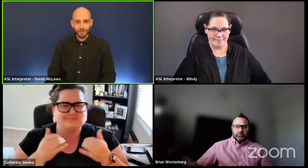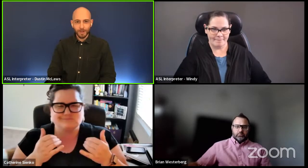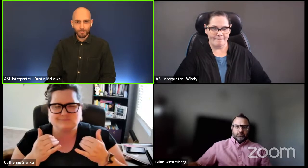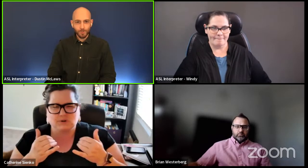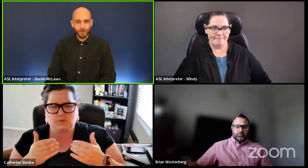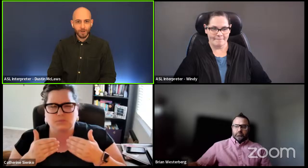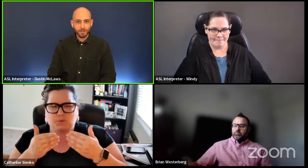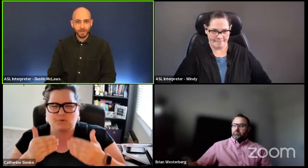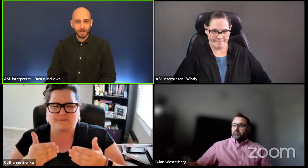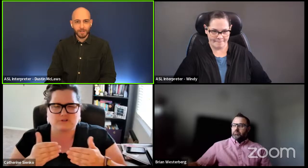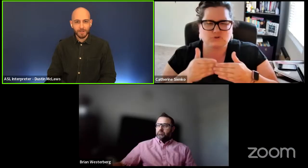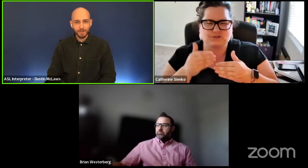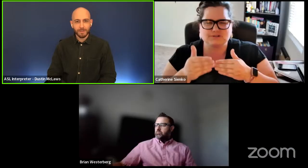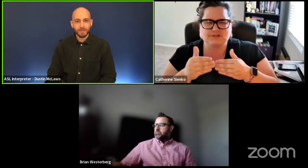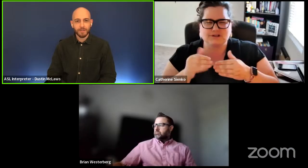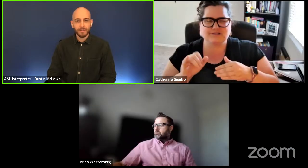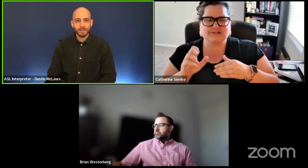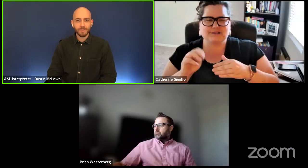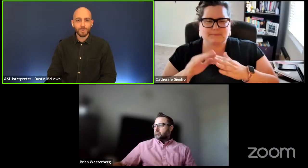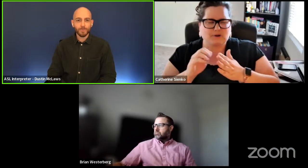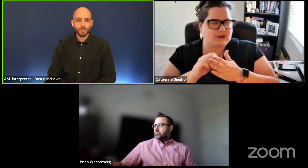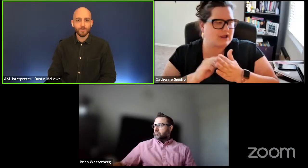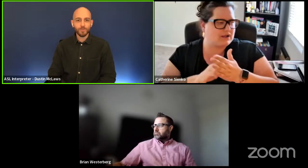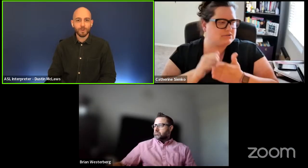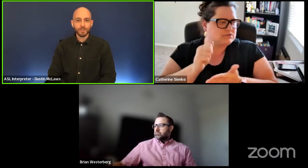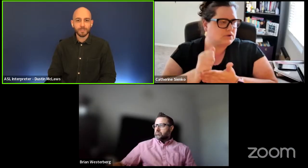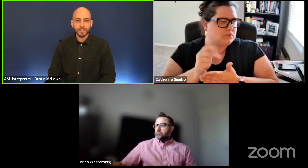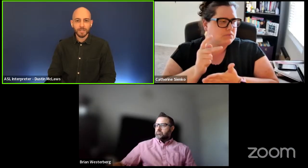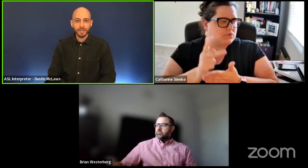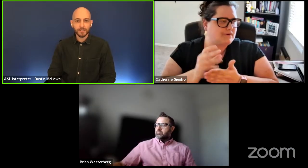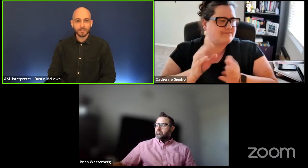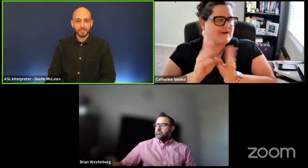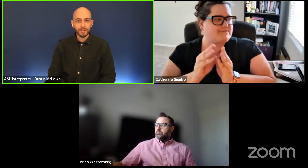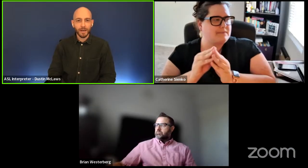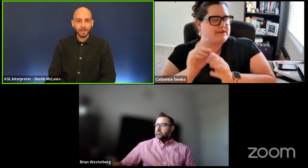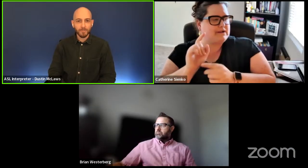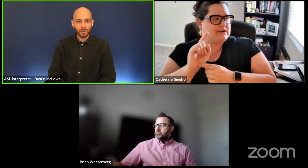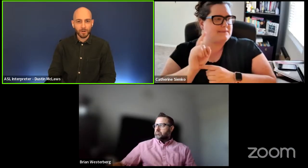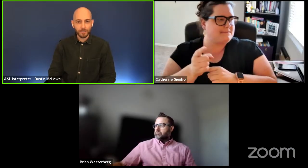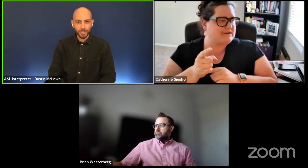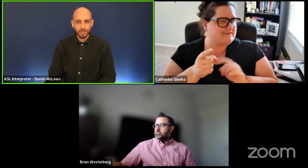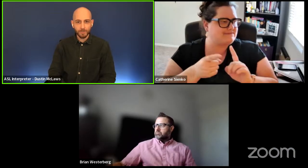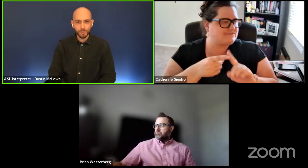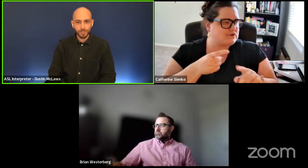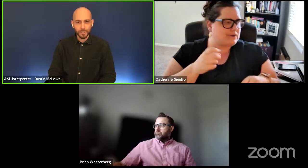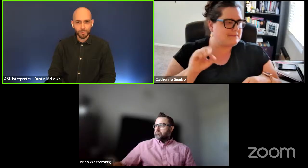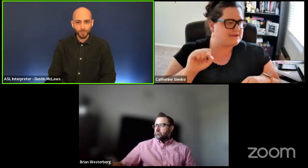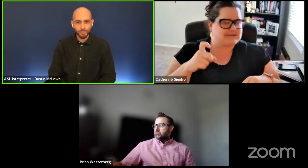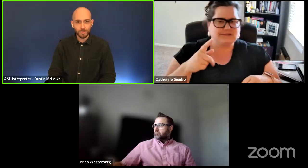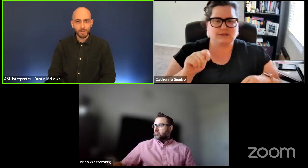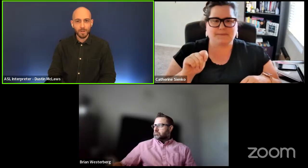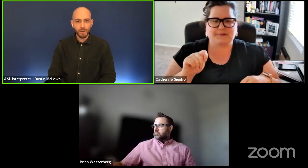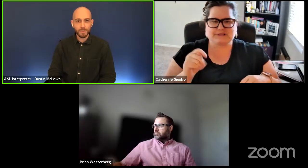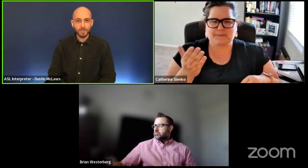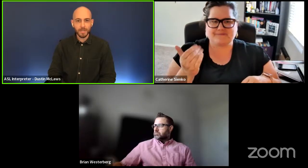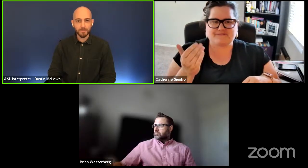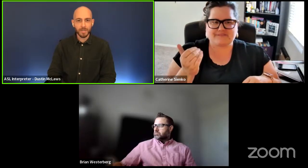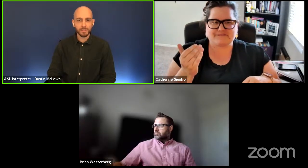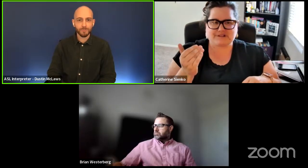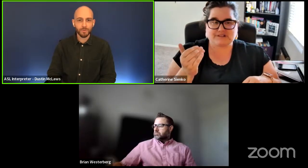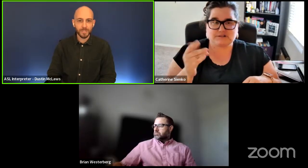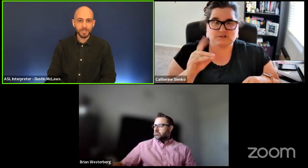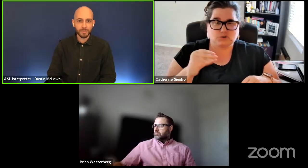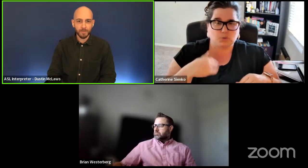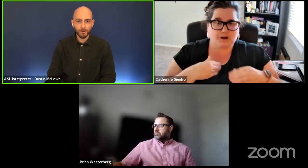Thank you for that roll call, Kyla. We will move on to the next item on our agenda, which is the approval of the